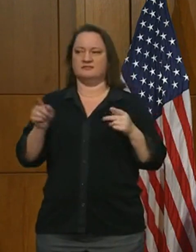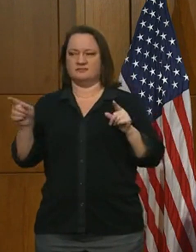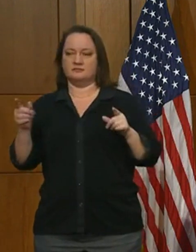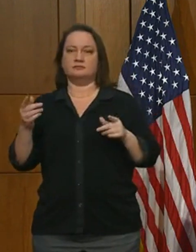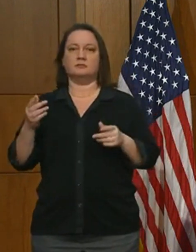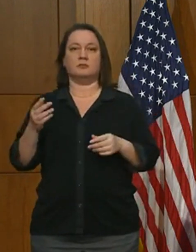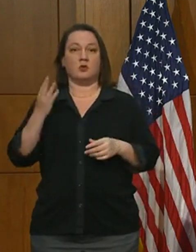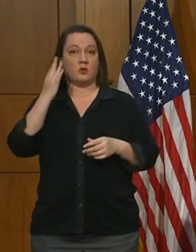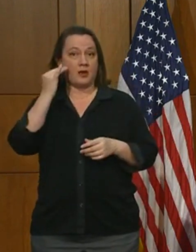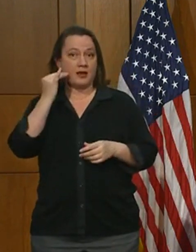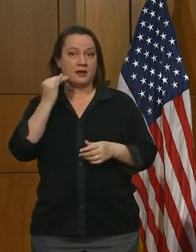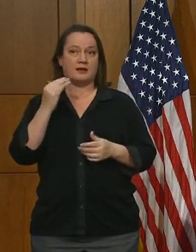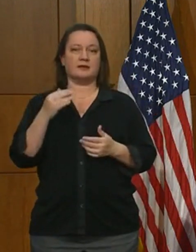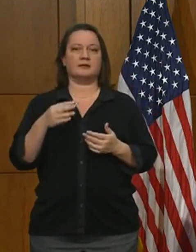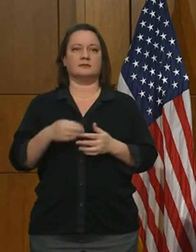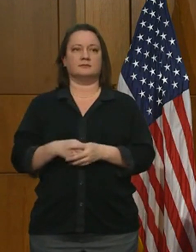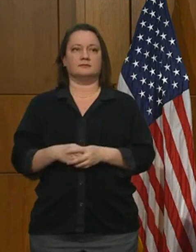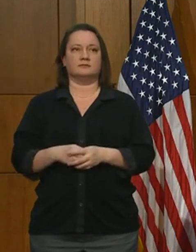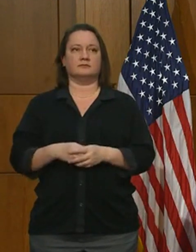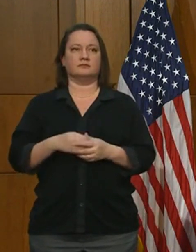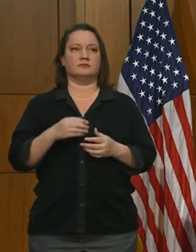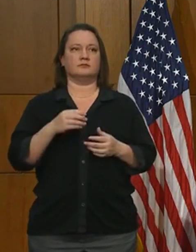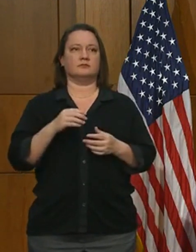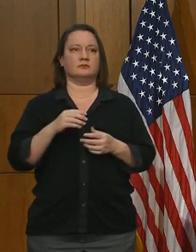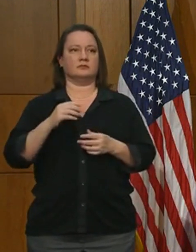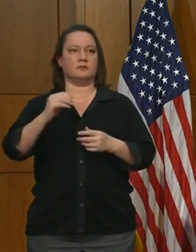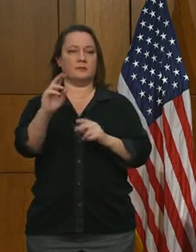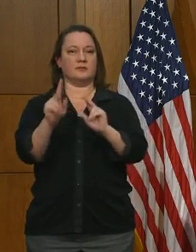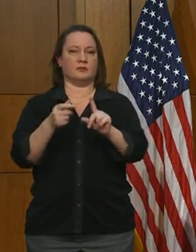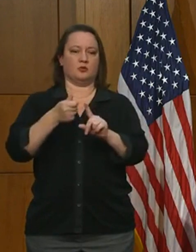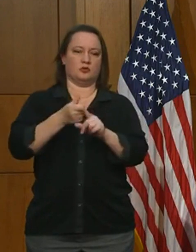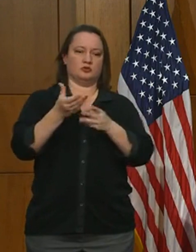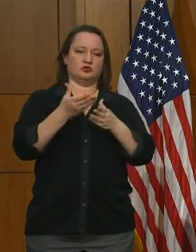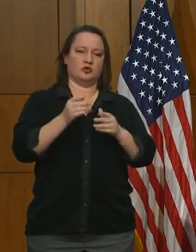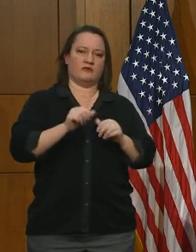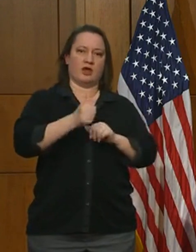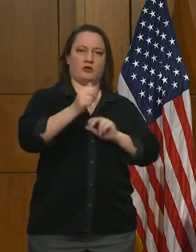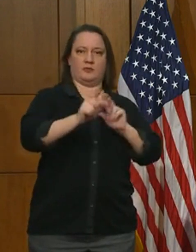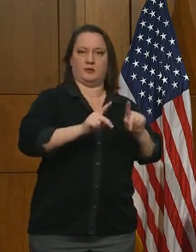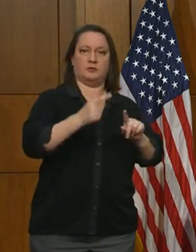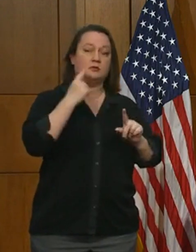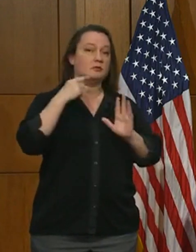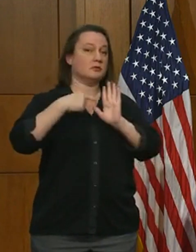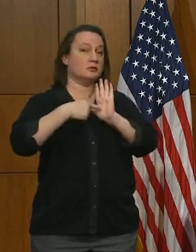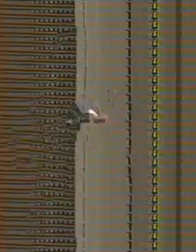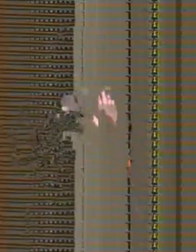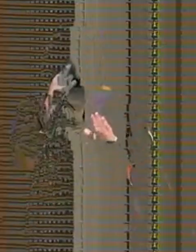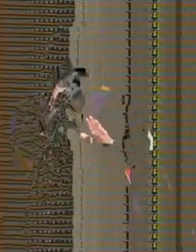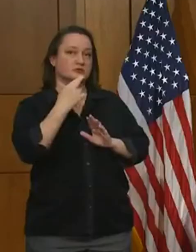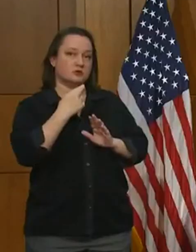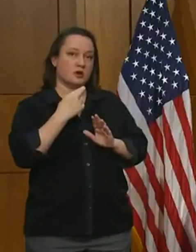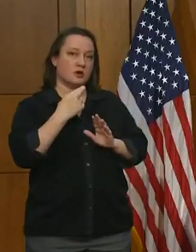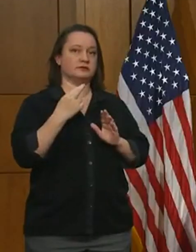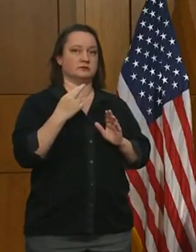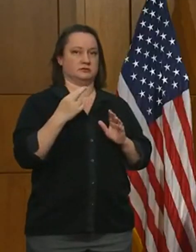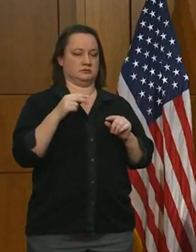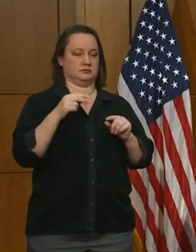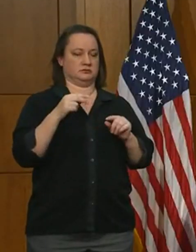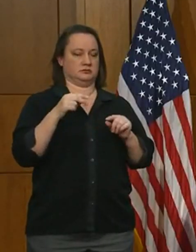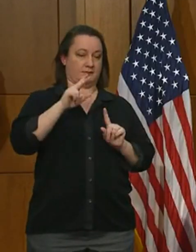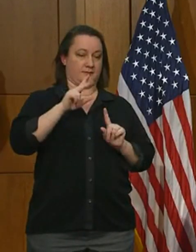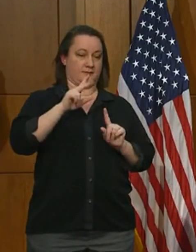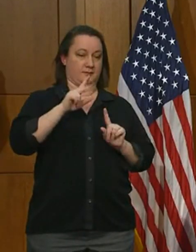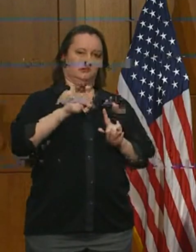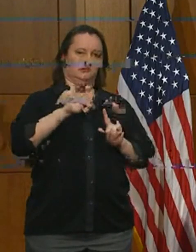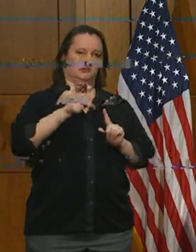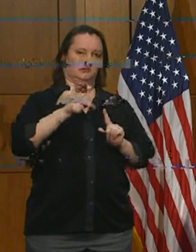to those that serve others, for example, in our restaurants, in grocery stores, those types of things.